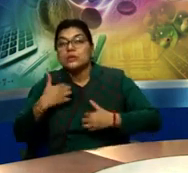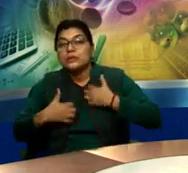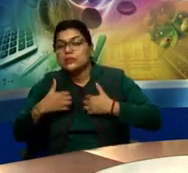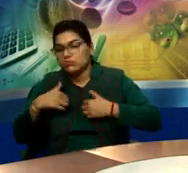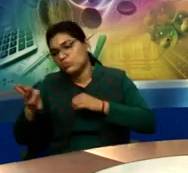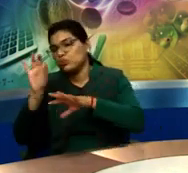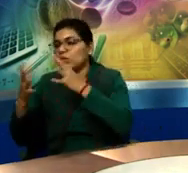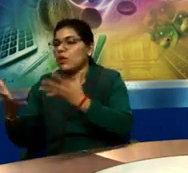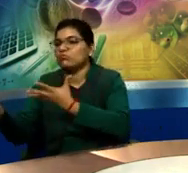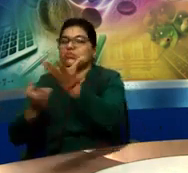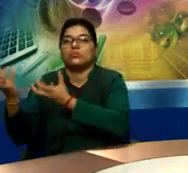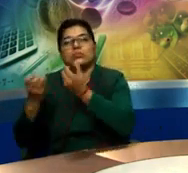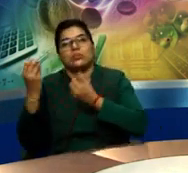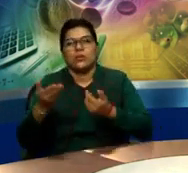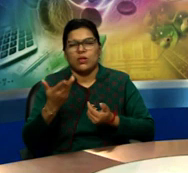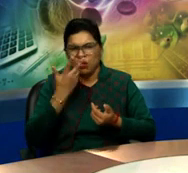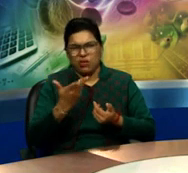be the honest family member.